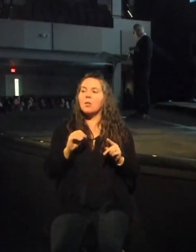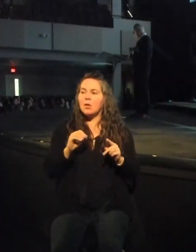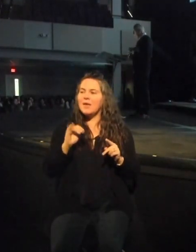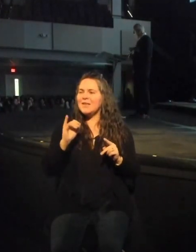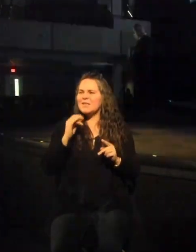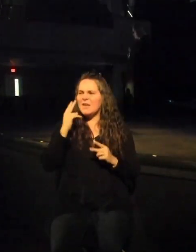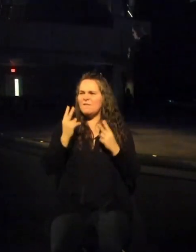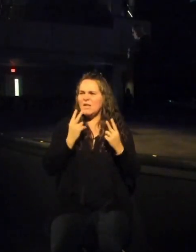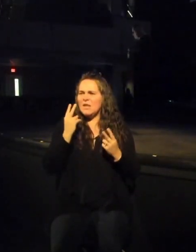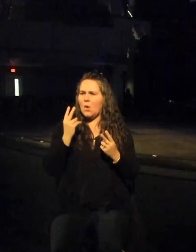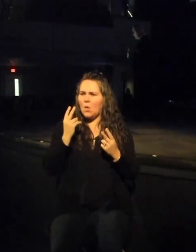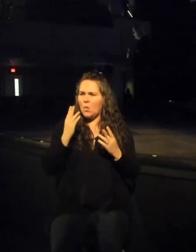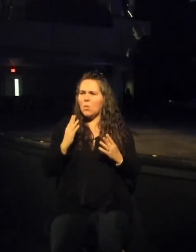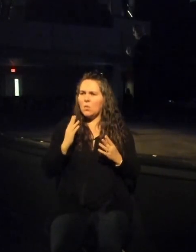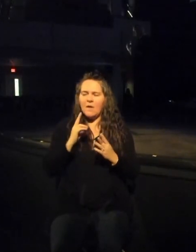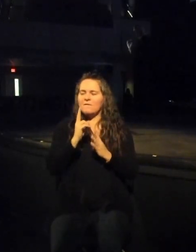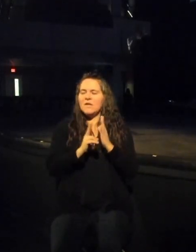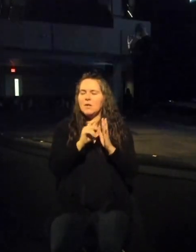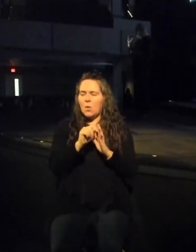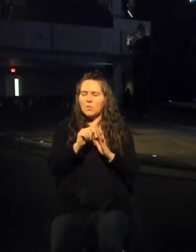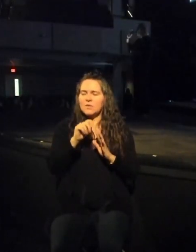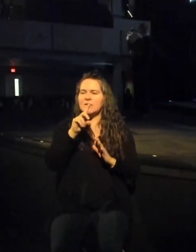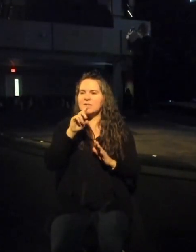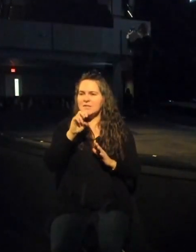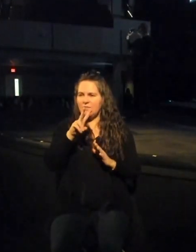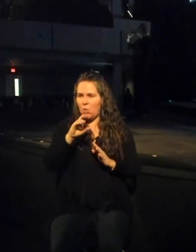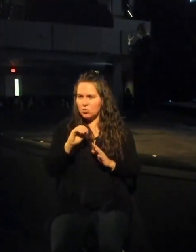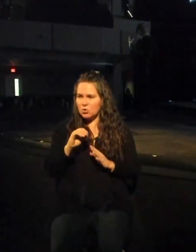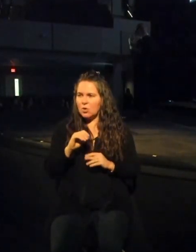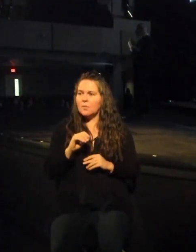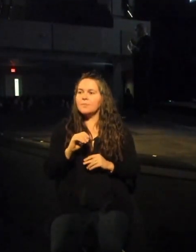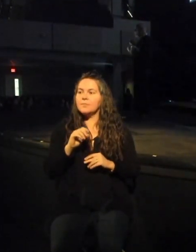devotional from Pastor Dale. Just text Devo to